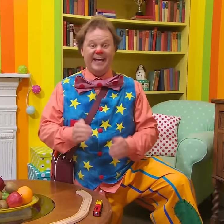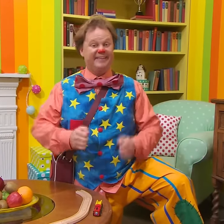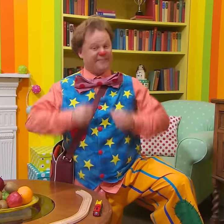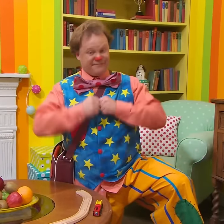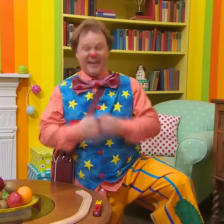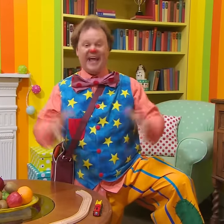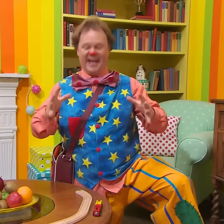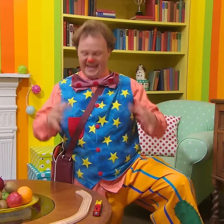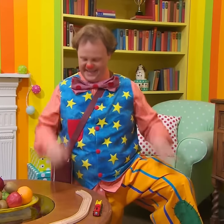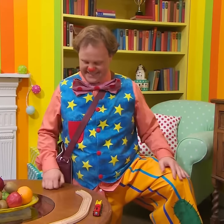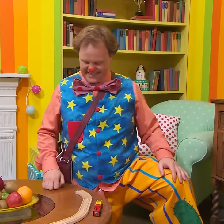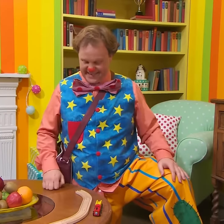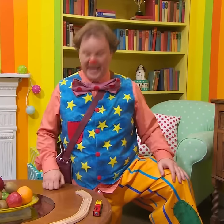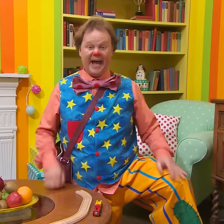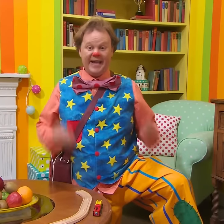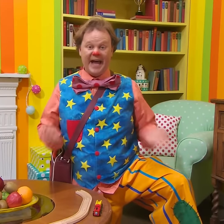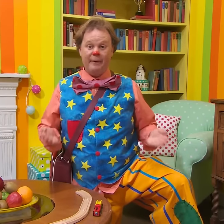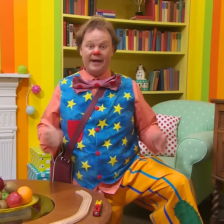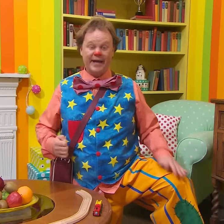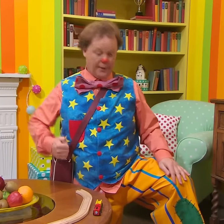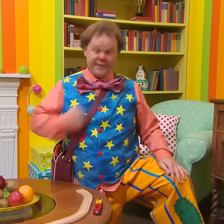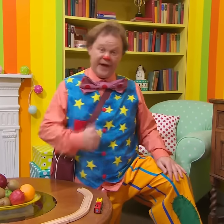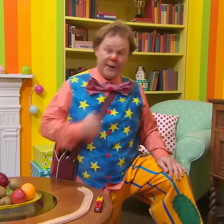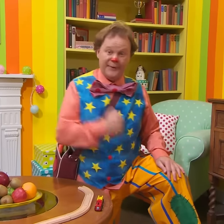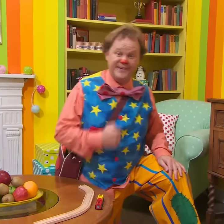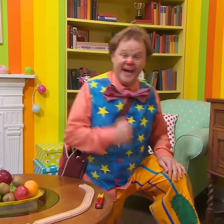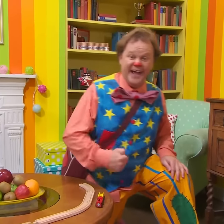is finished. Now I can go on the whole journey.